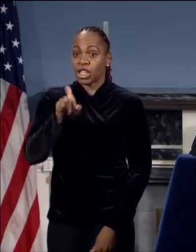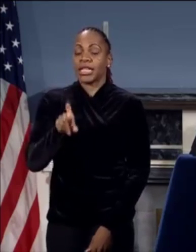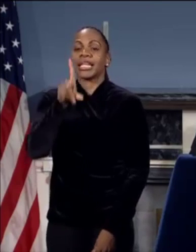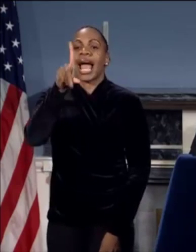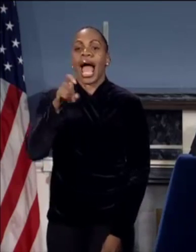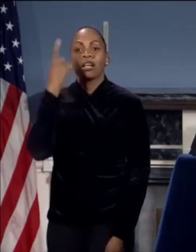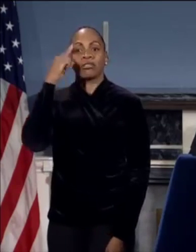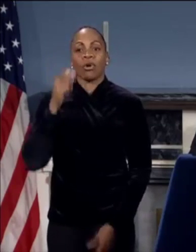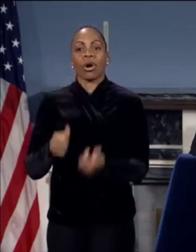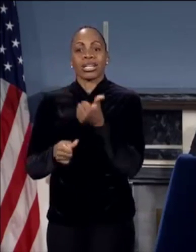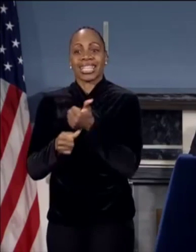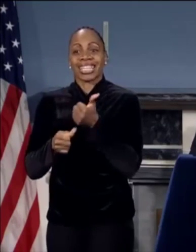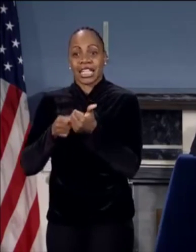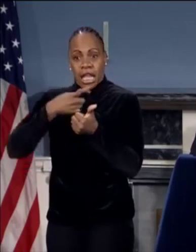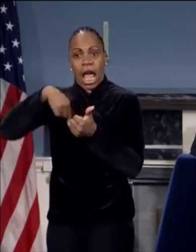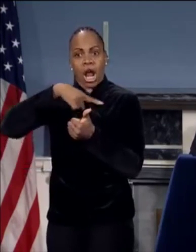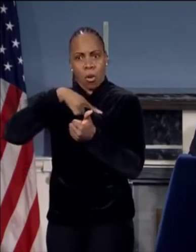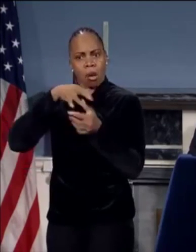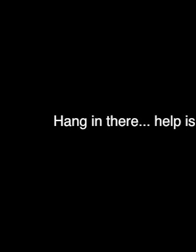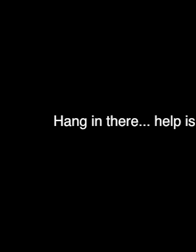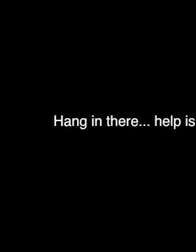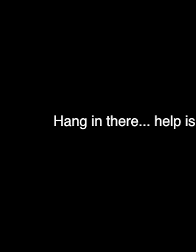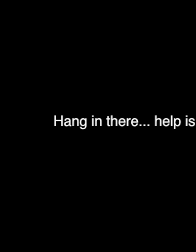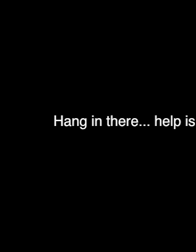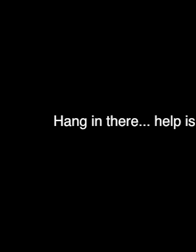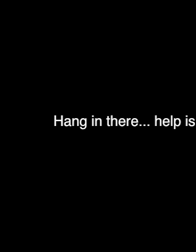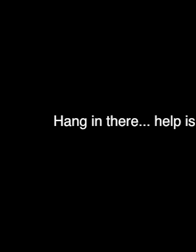ask for the assistance, and we'll tell you how to do it.